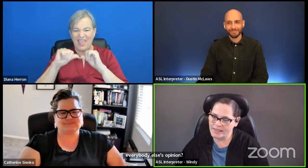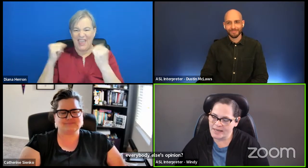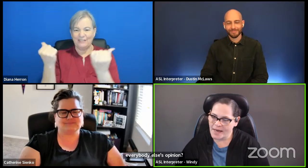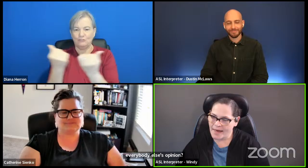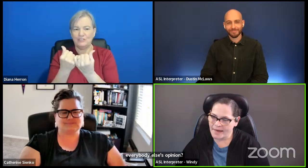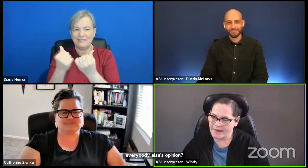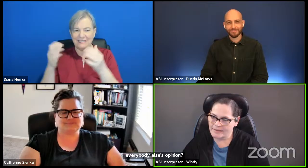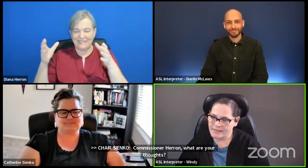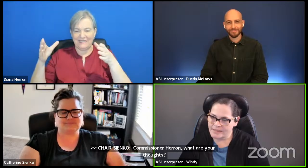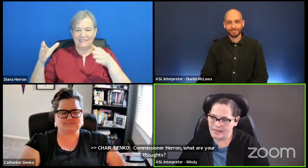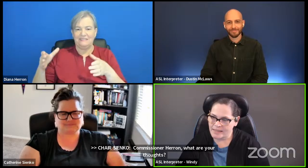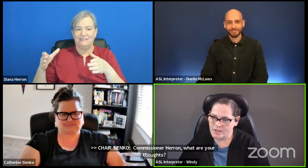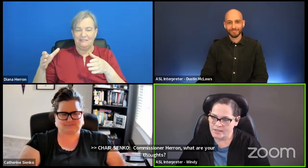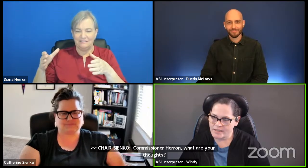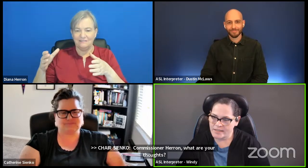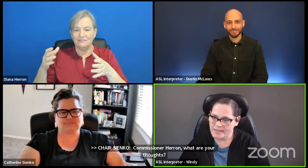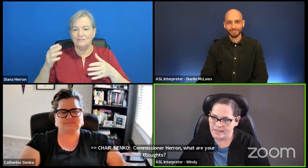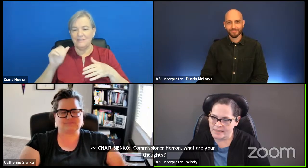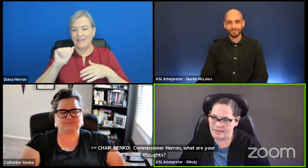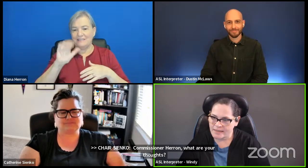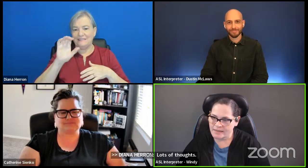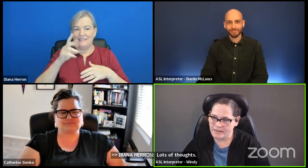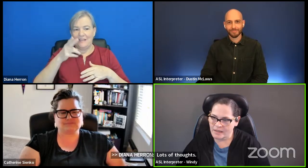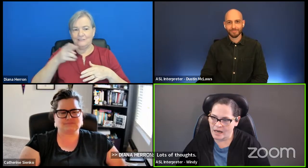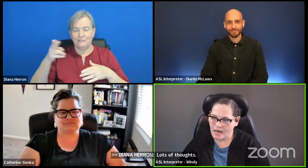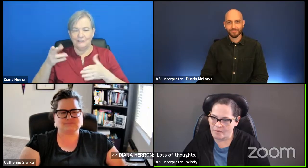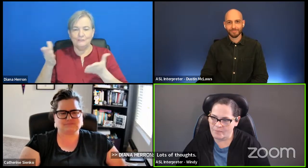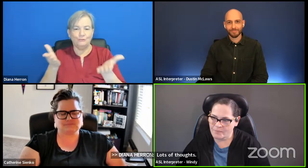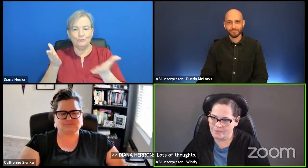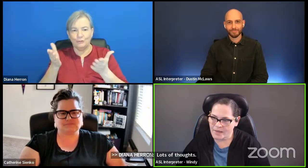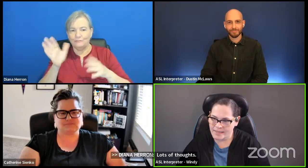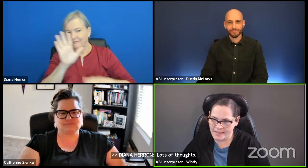I'm looking at the agency.